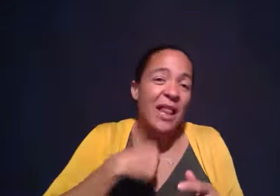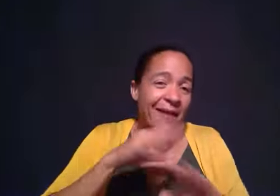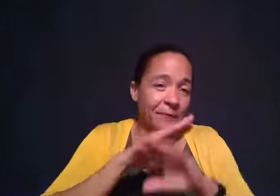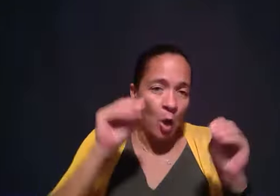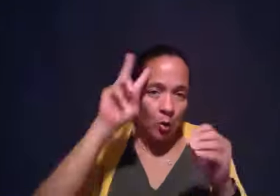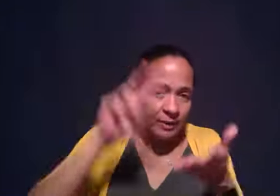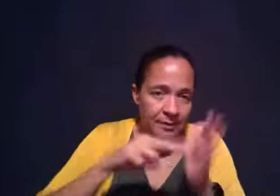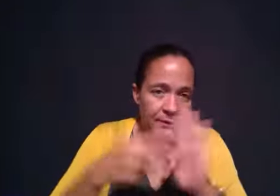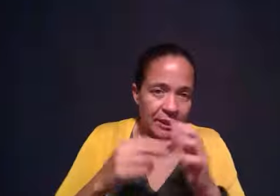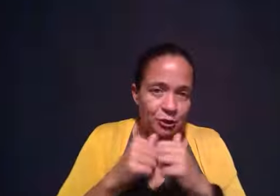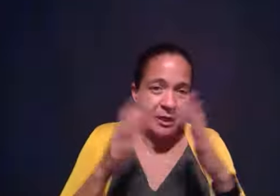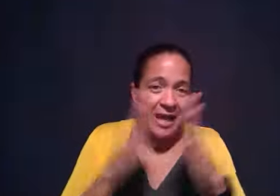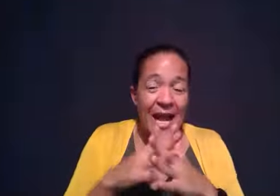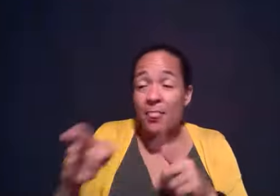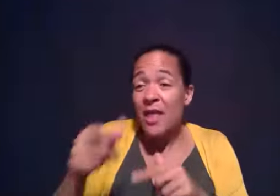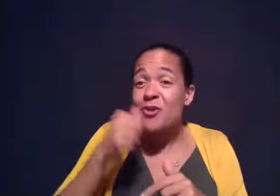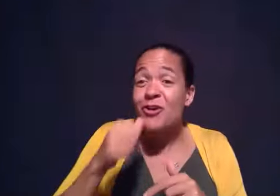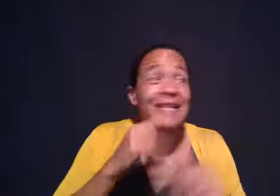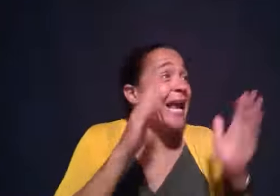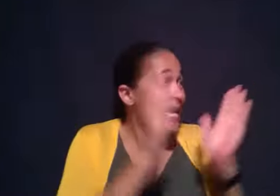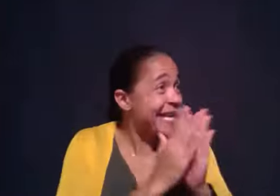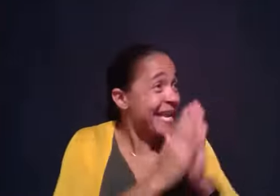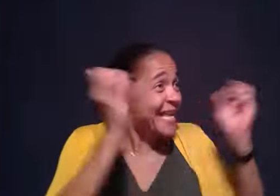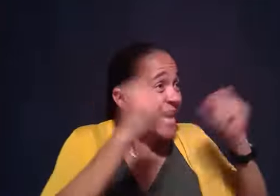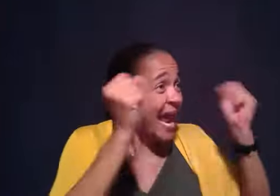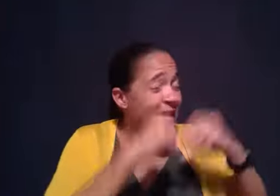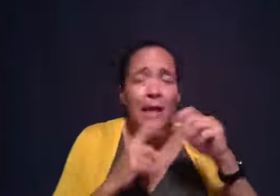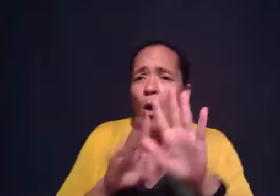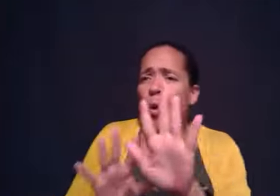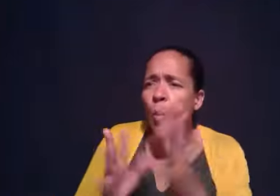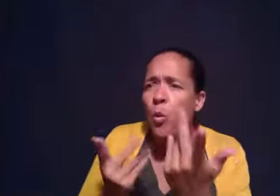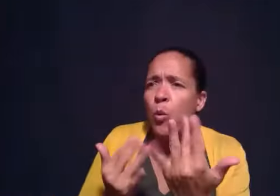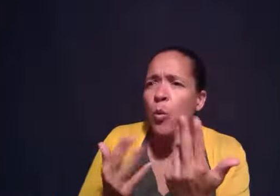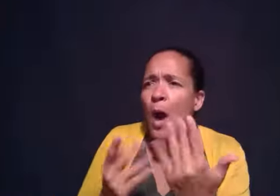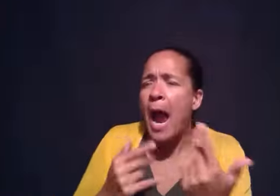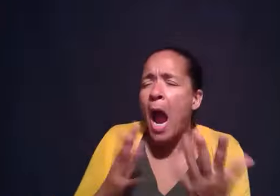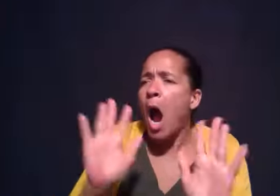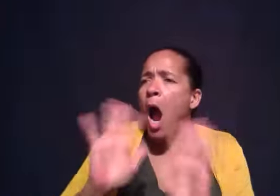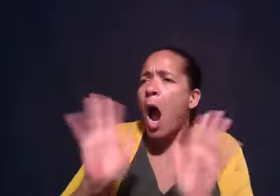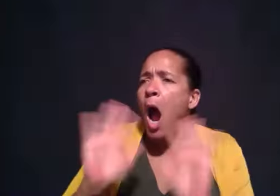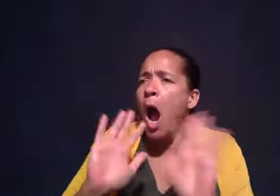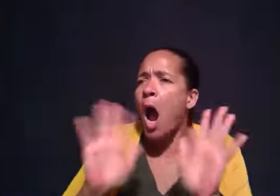And she said, yay, let's do that. And I said, no, wait a minute, slow your roll there. And